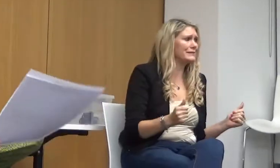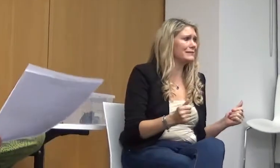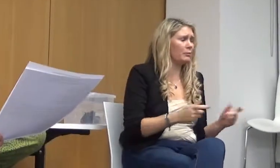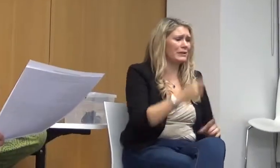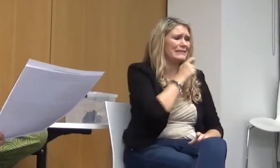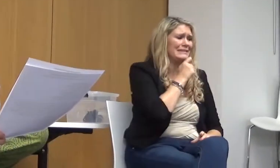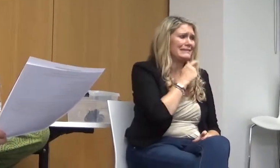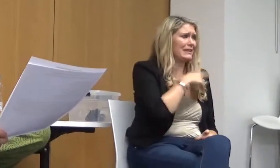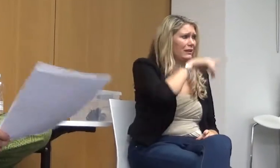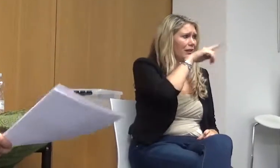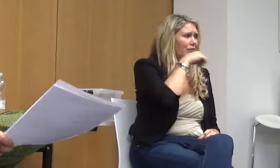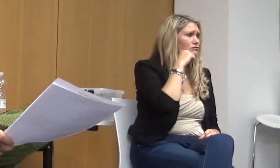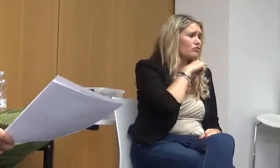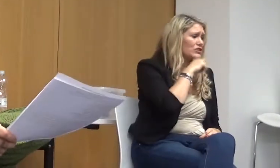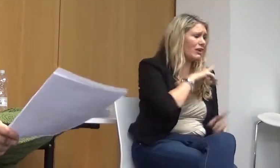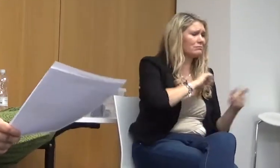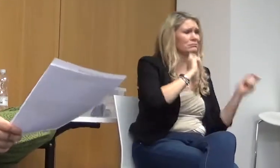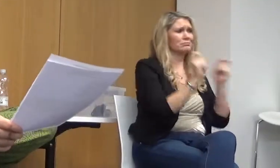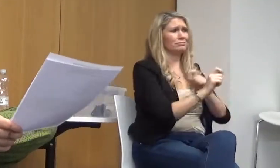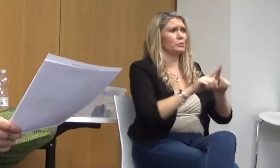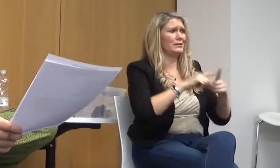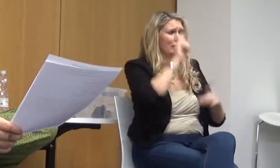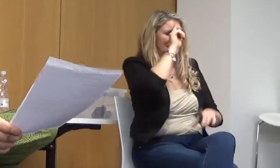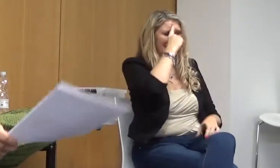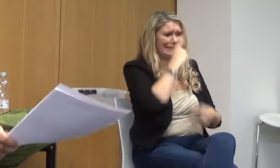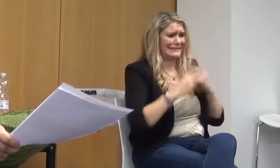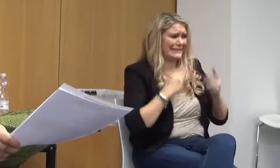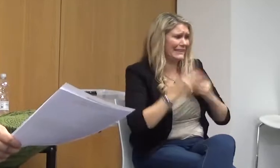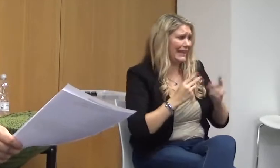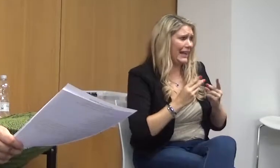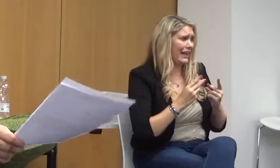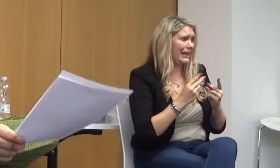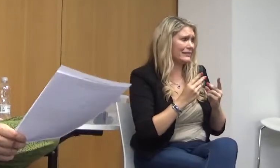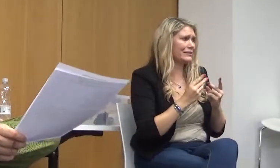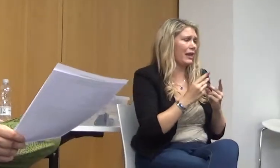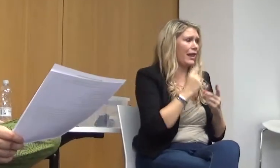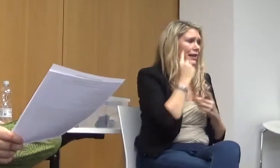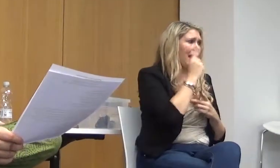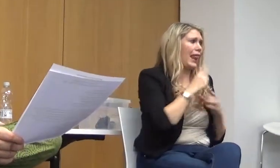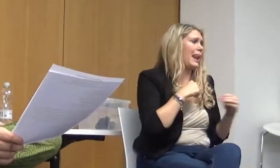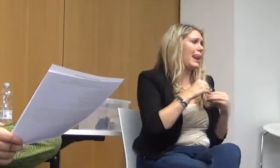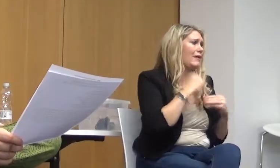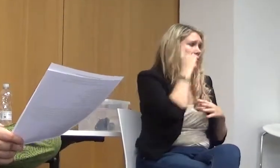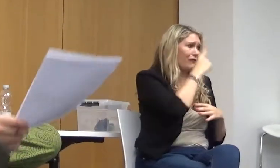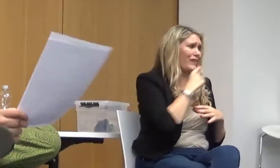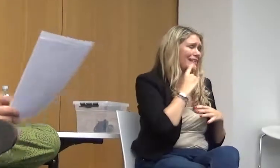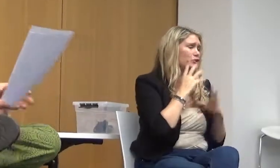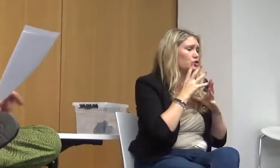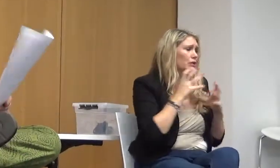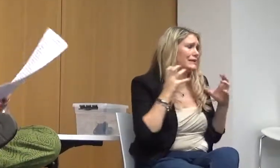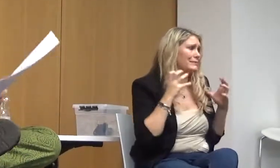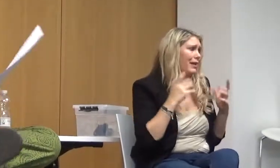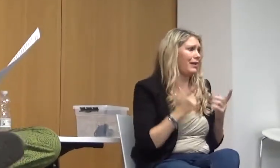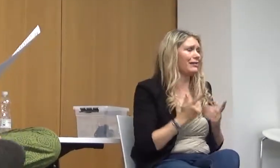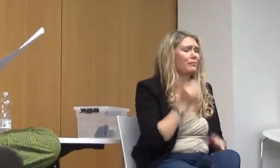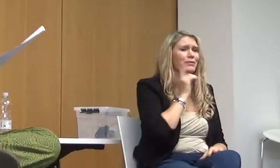Maya Azarjnik, Leatherface to Shakespeare, Idols to Petrol Girls,